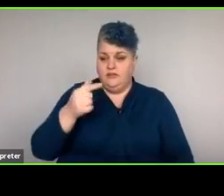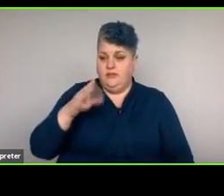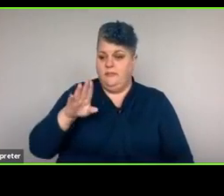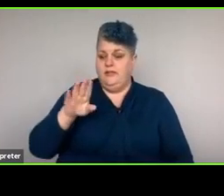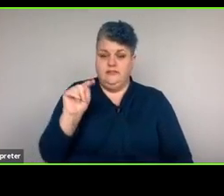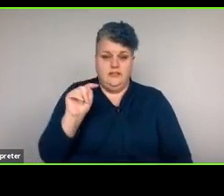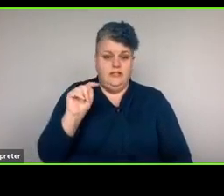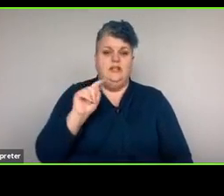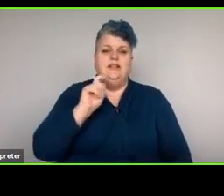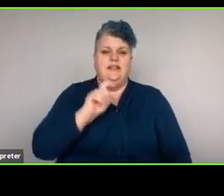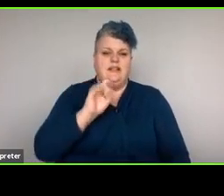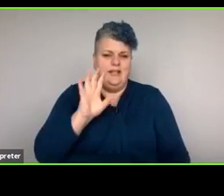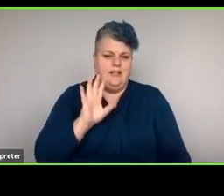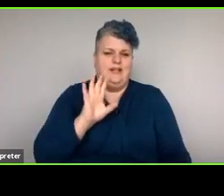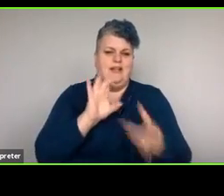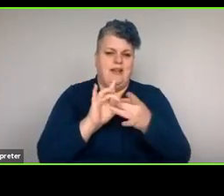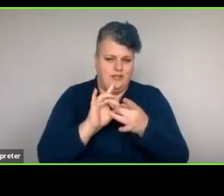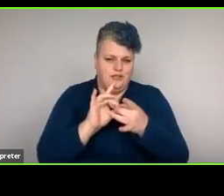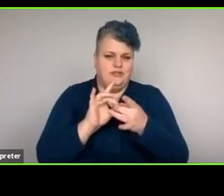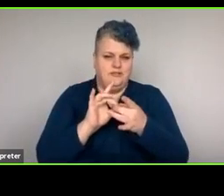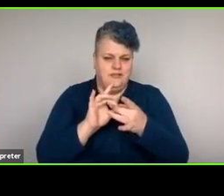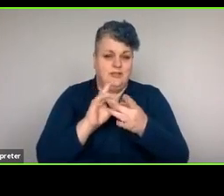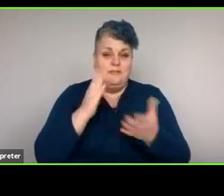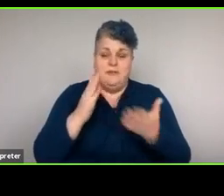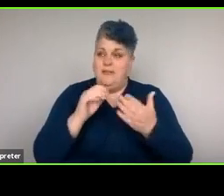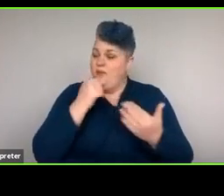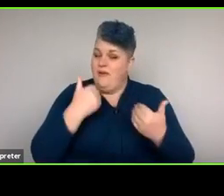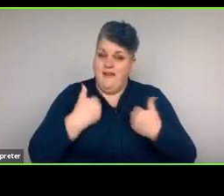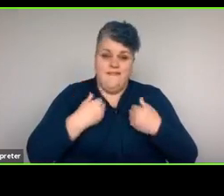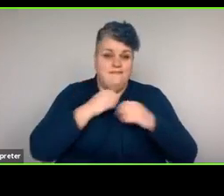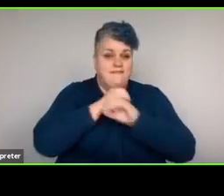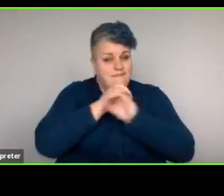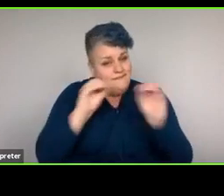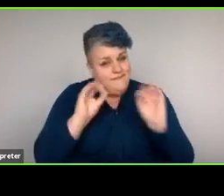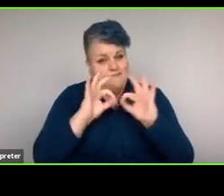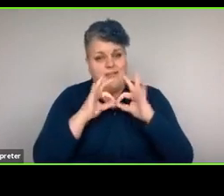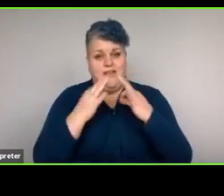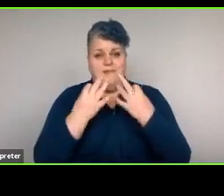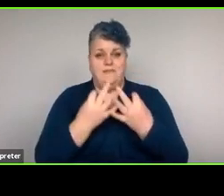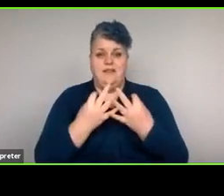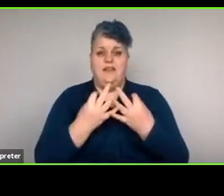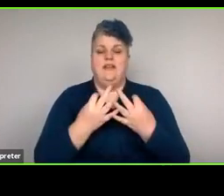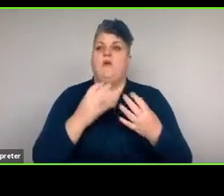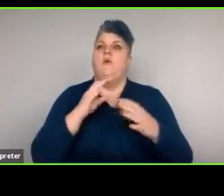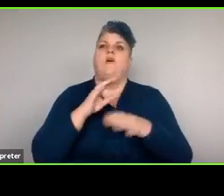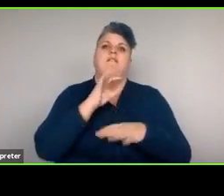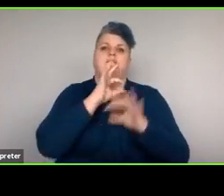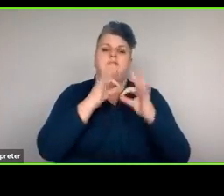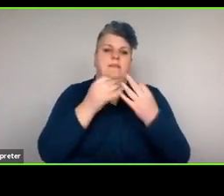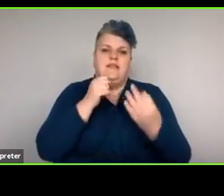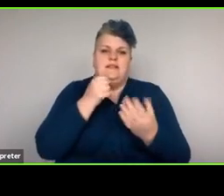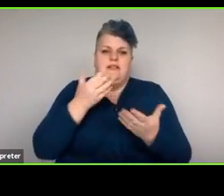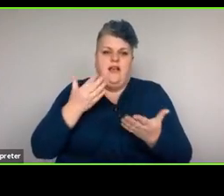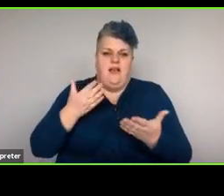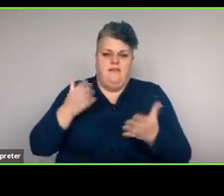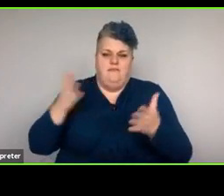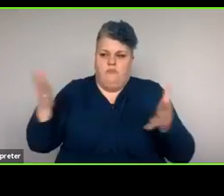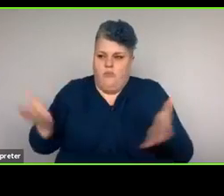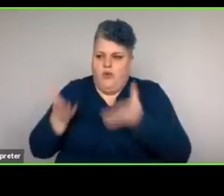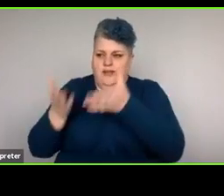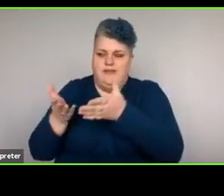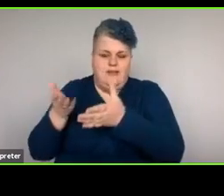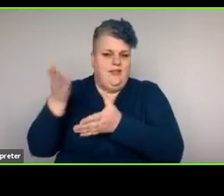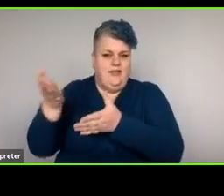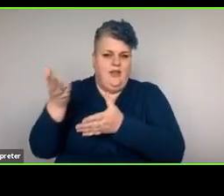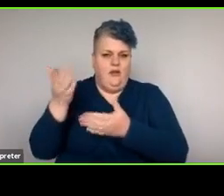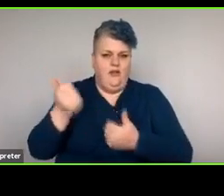of connection because they might not have a family that's present. Thanks for bringing that up, Sydney. They are less likely